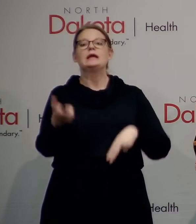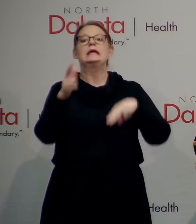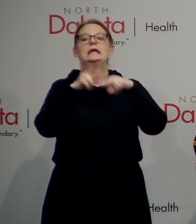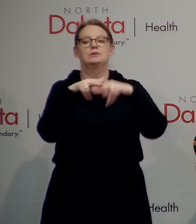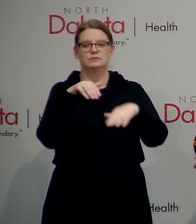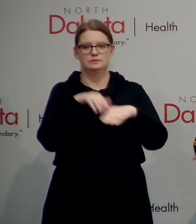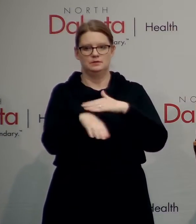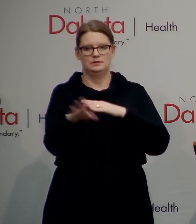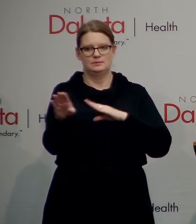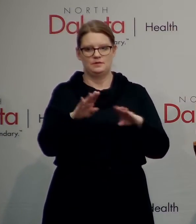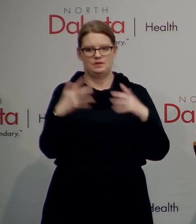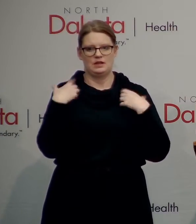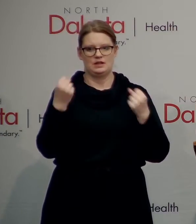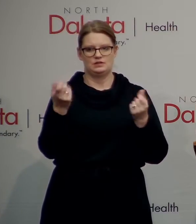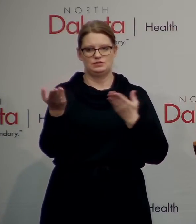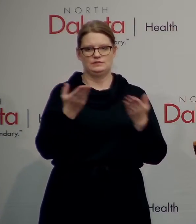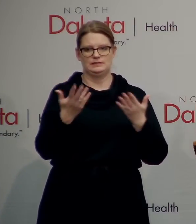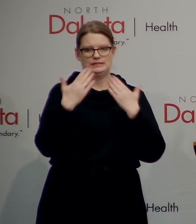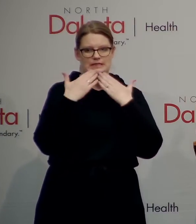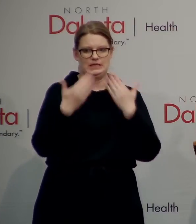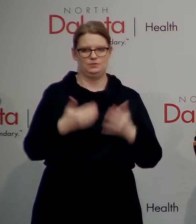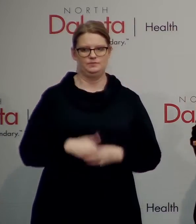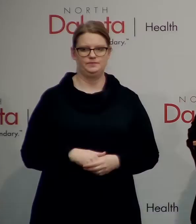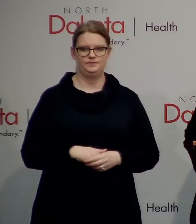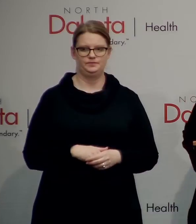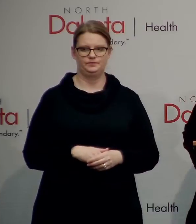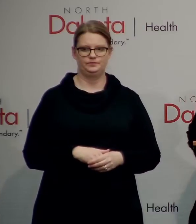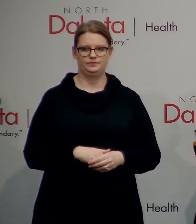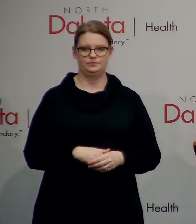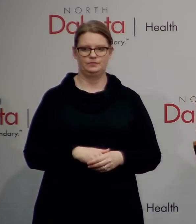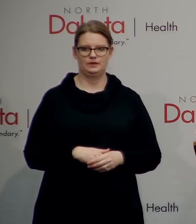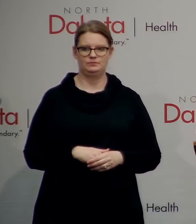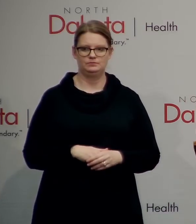behavioral health services. Thank you.